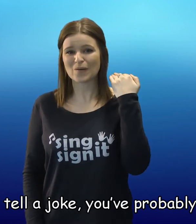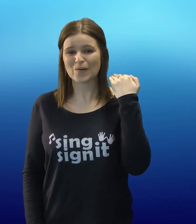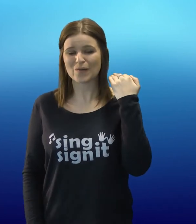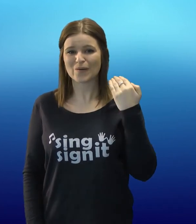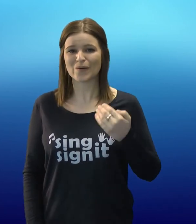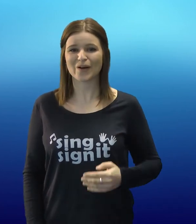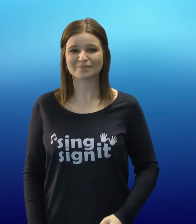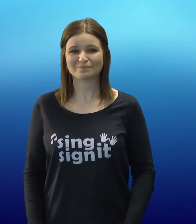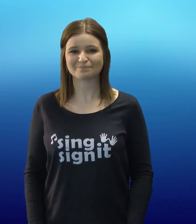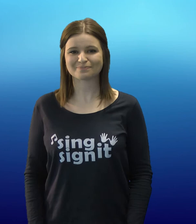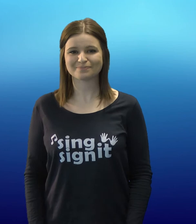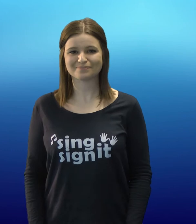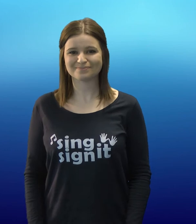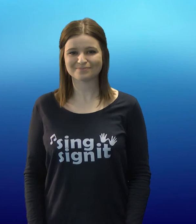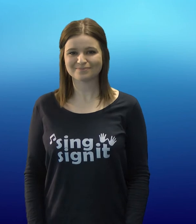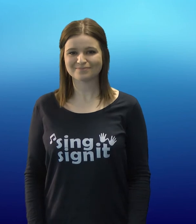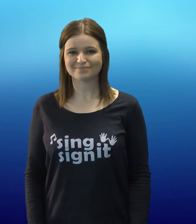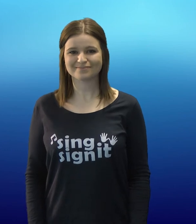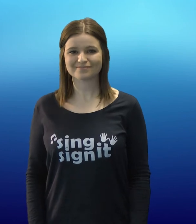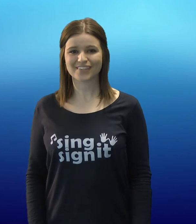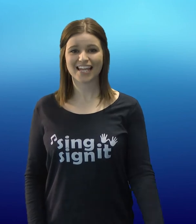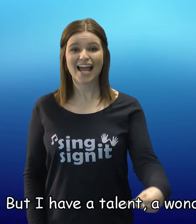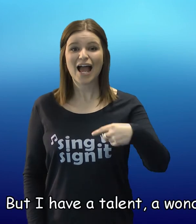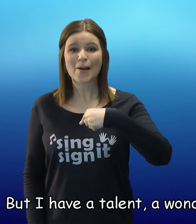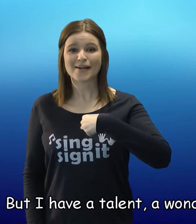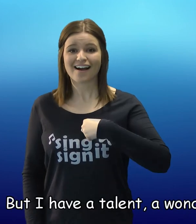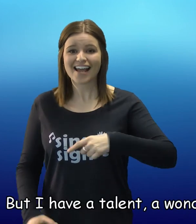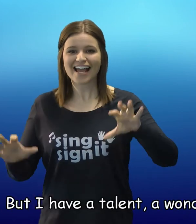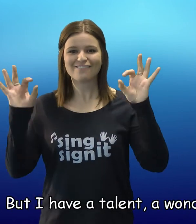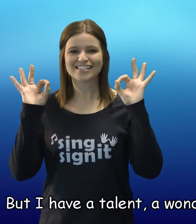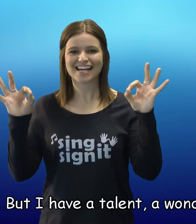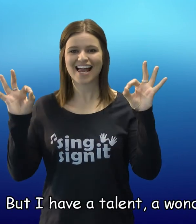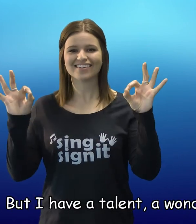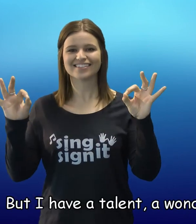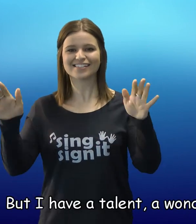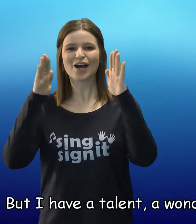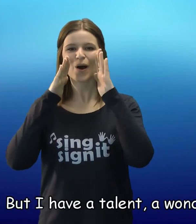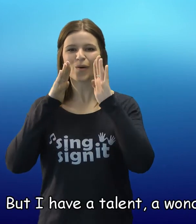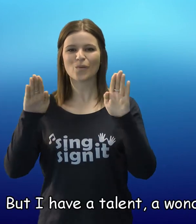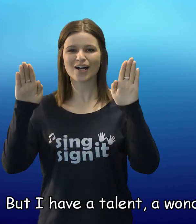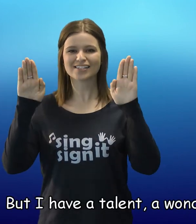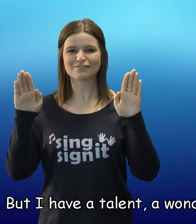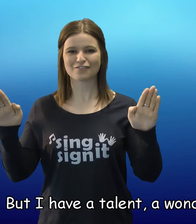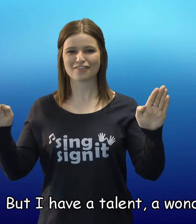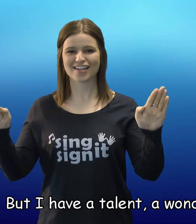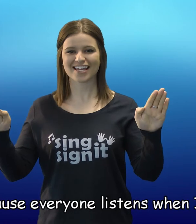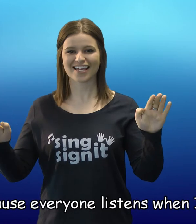that I have a talent, a wonderful thing.